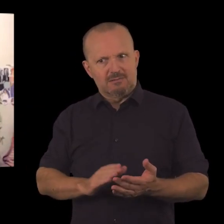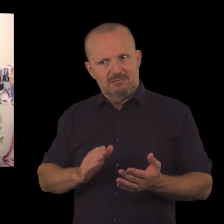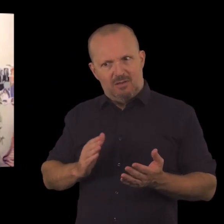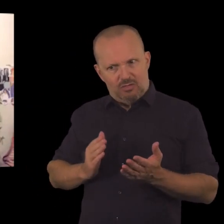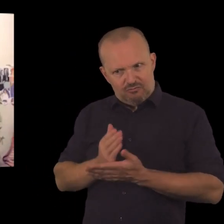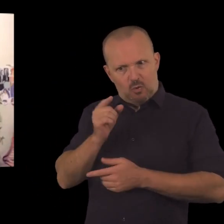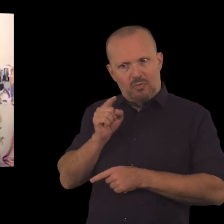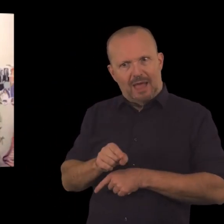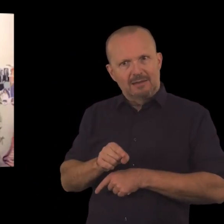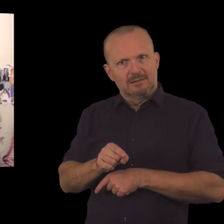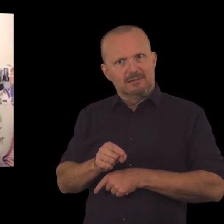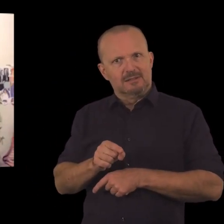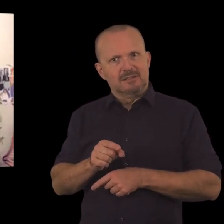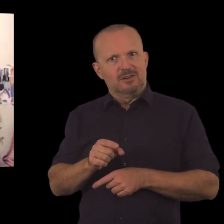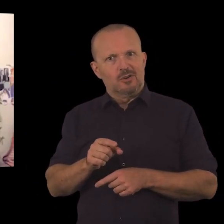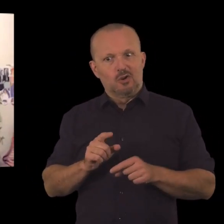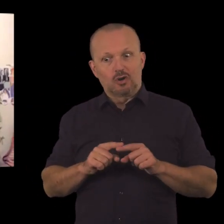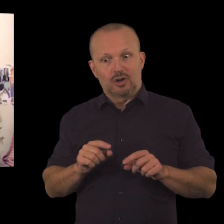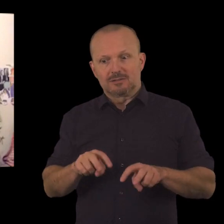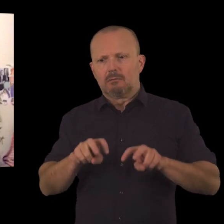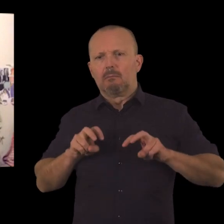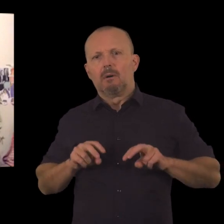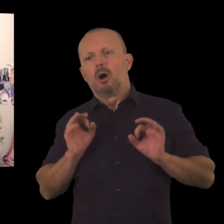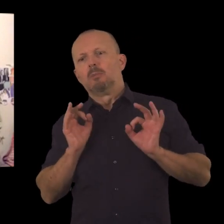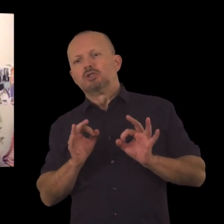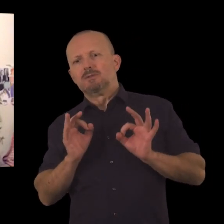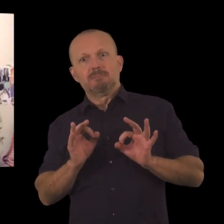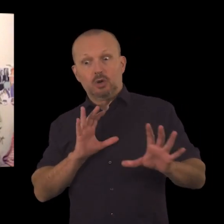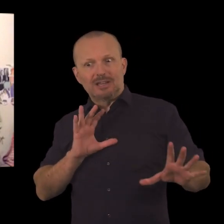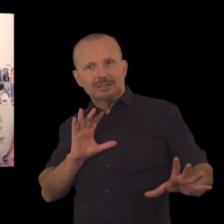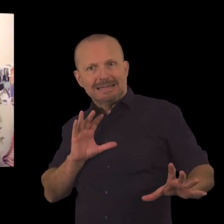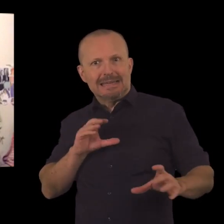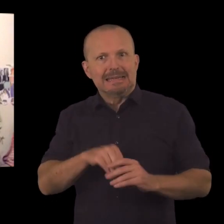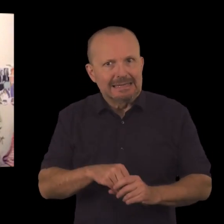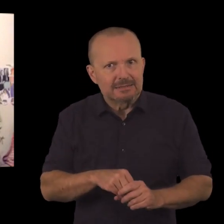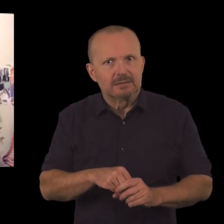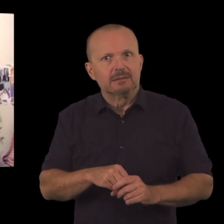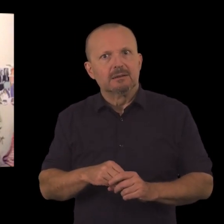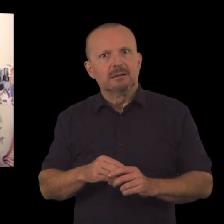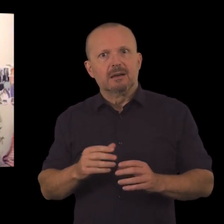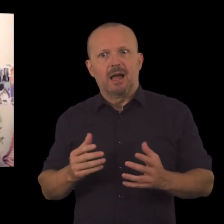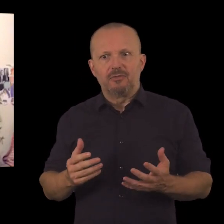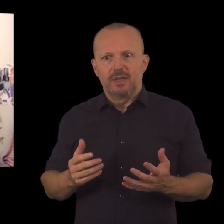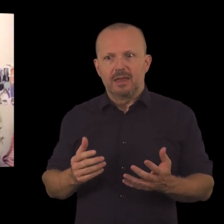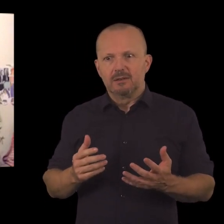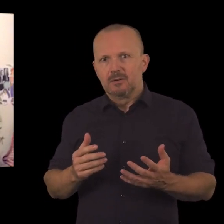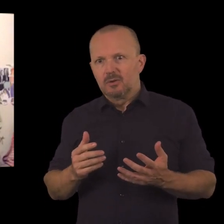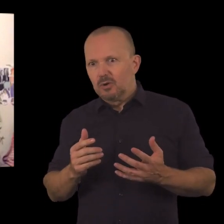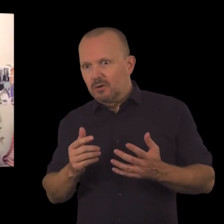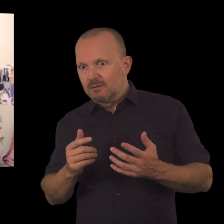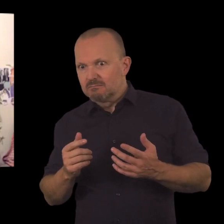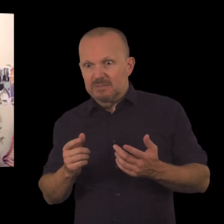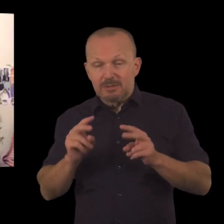in the moment, of being somewhere, and you're watching something, and then all of a sudden you go, whoa, I can't